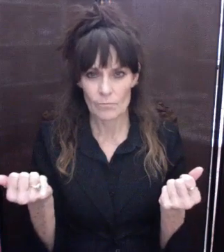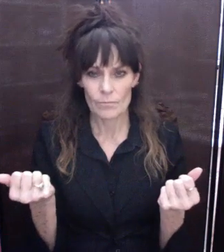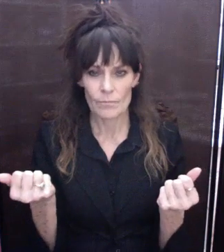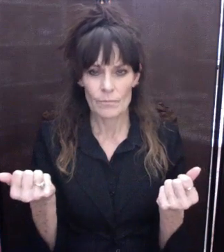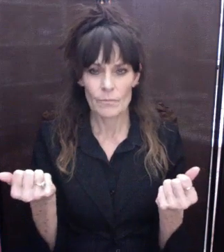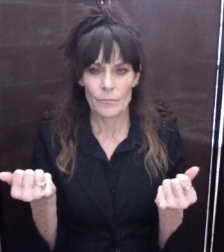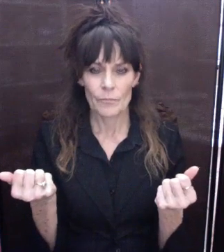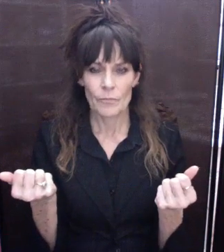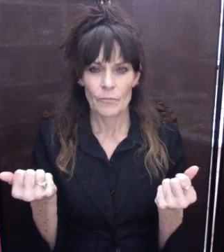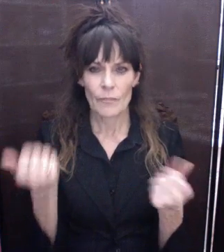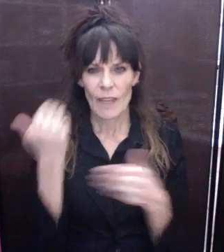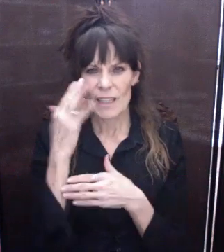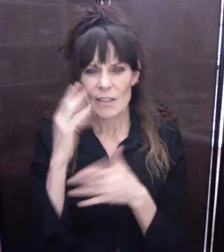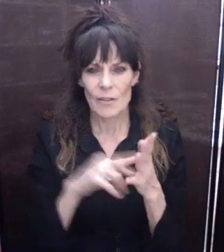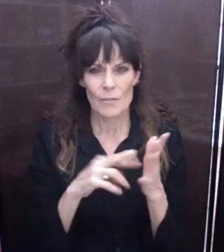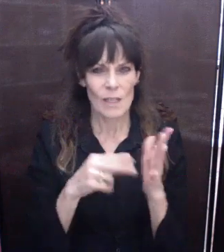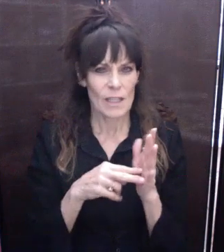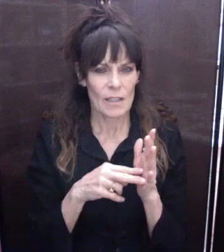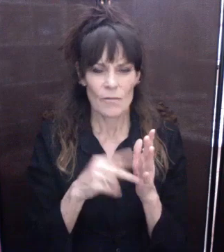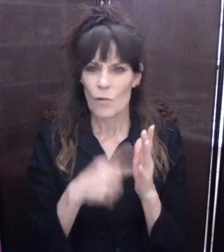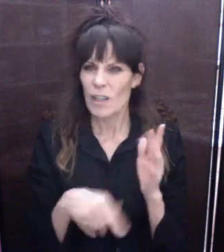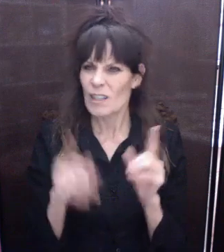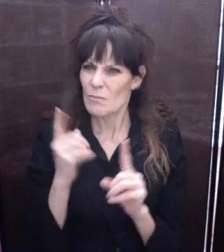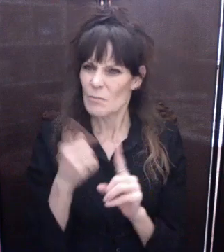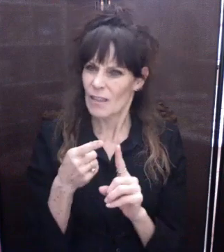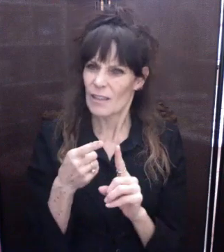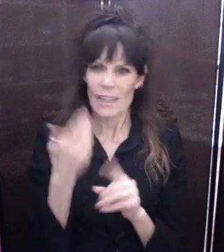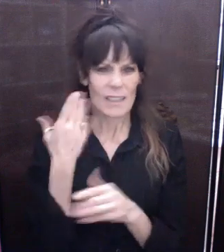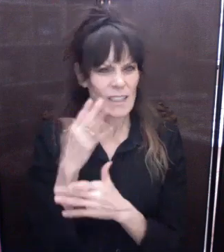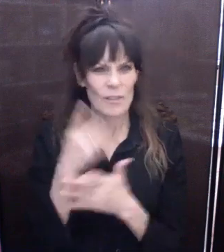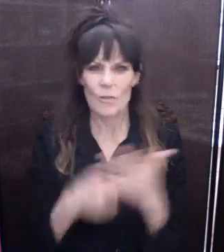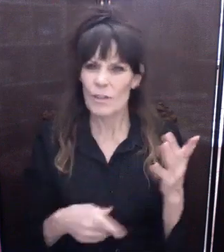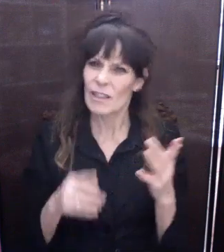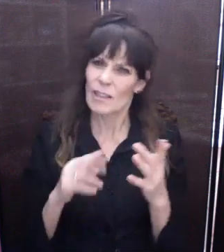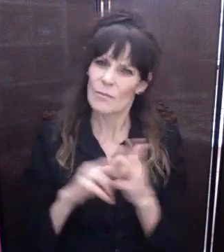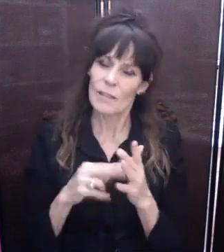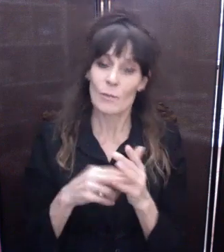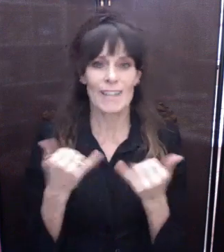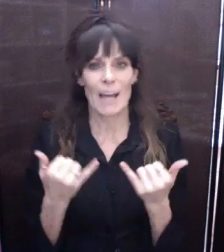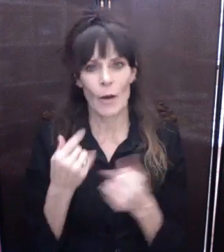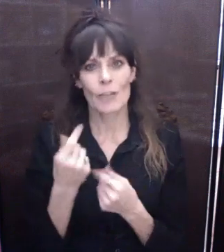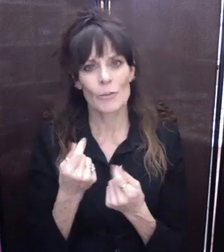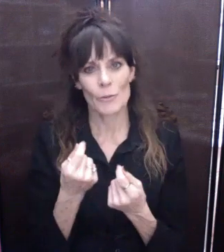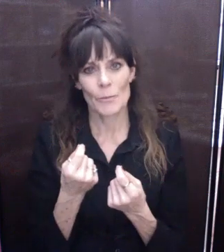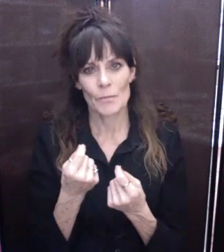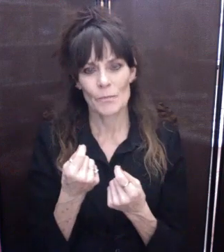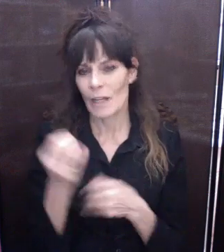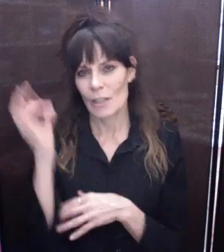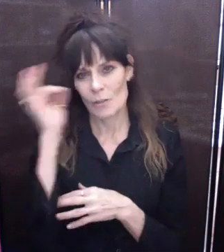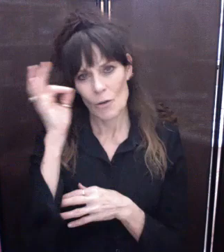I didn't know the meaning of any of those words. I didn't know what they meant. I do today, but I had no clue what he was talking about. And